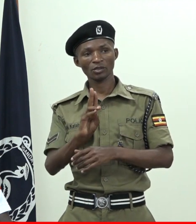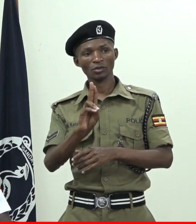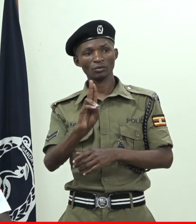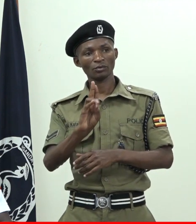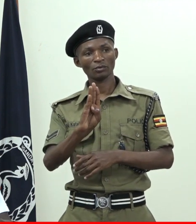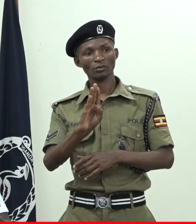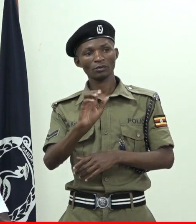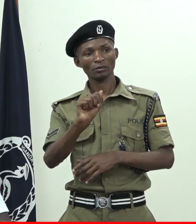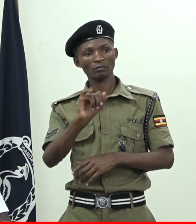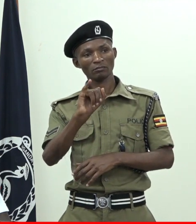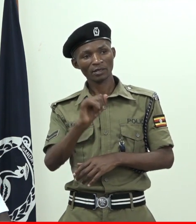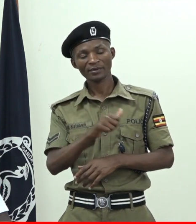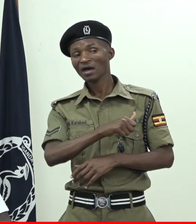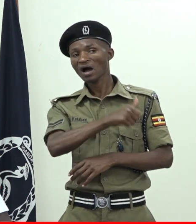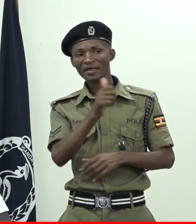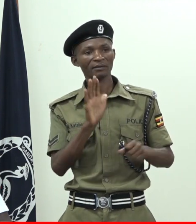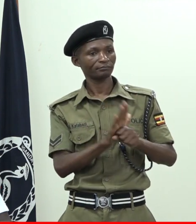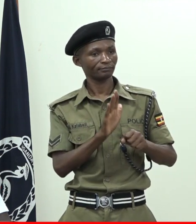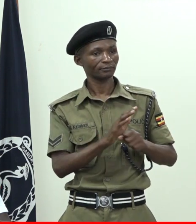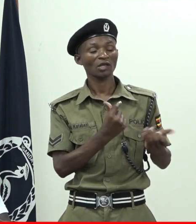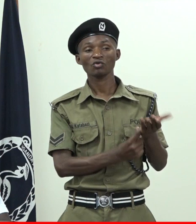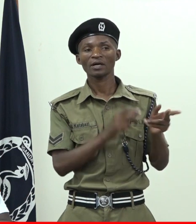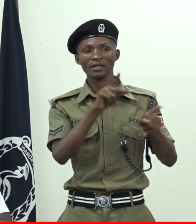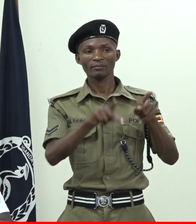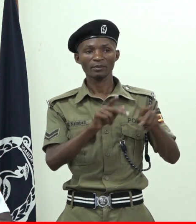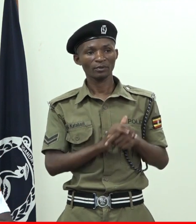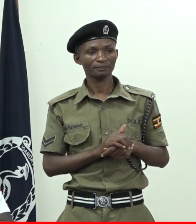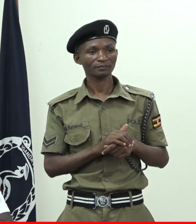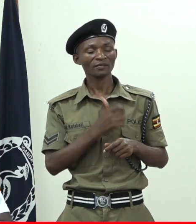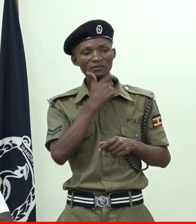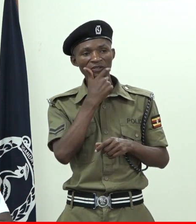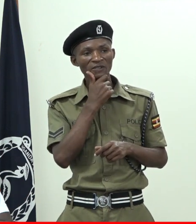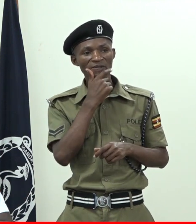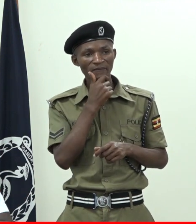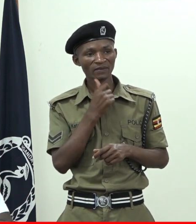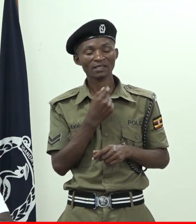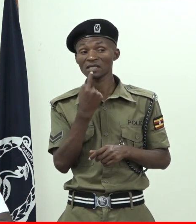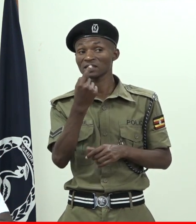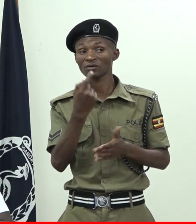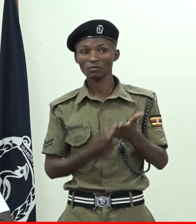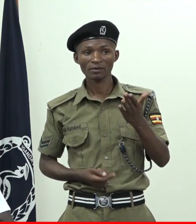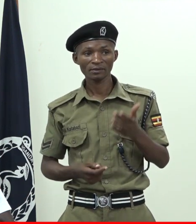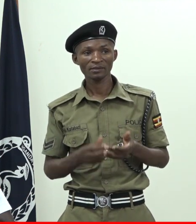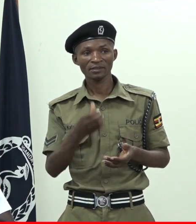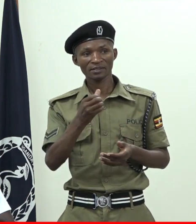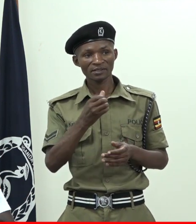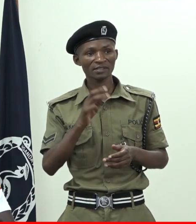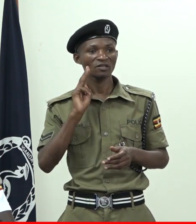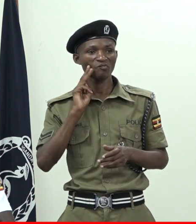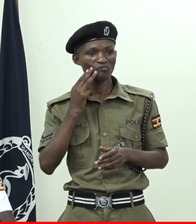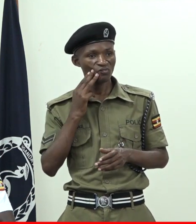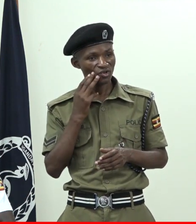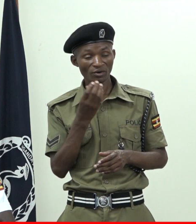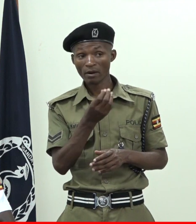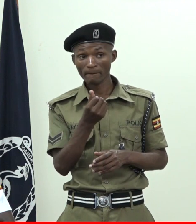houses with so many other Ugandans. The perpetrators actually are claiming 6 million shillings for her to